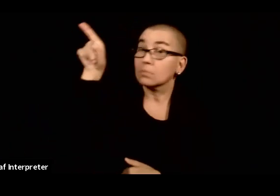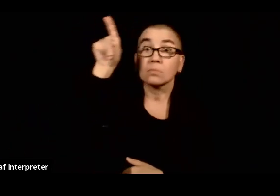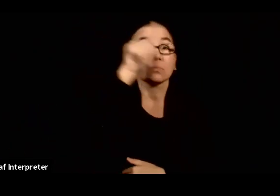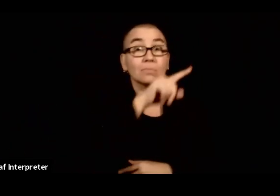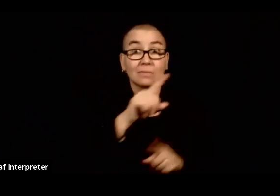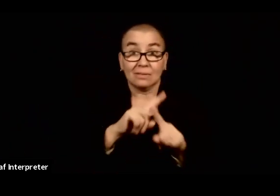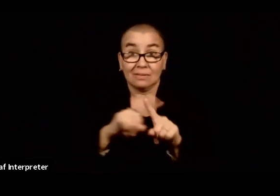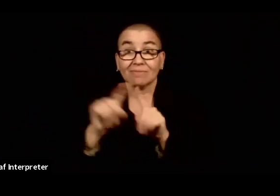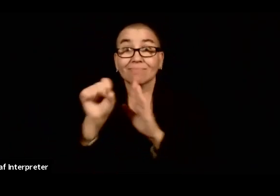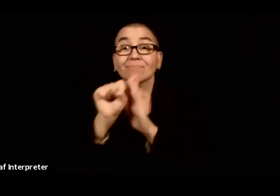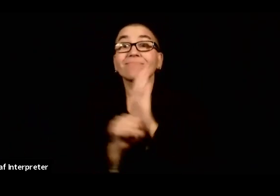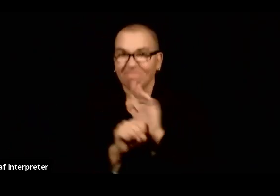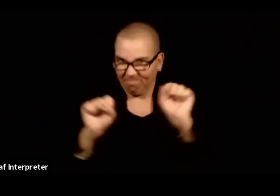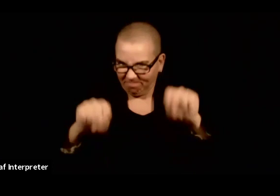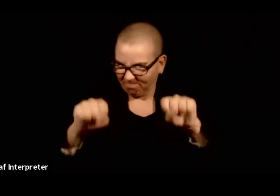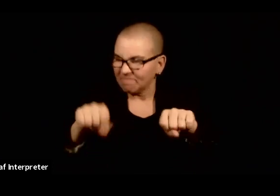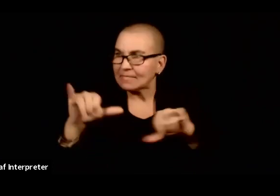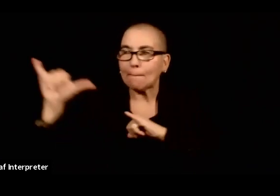Chris, anything to add on this?